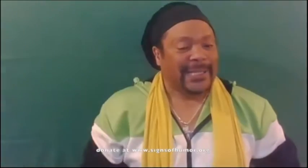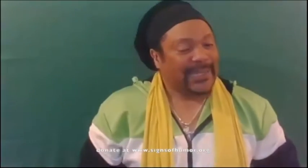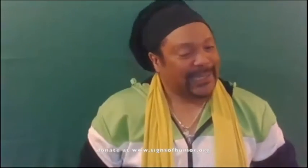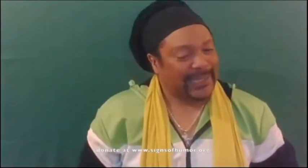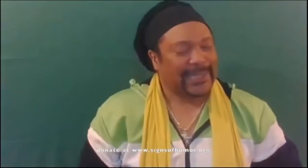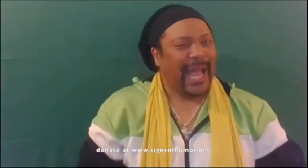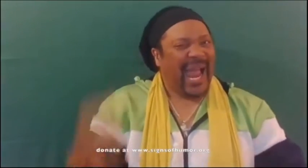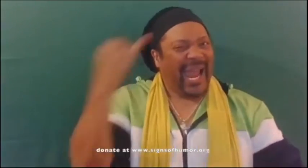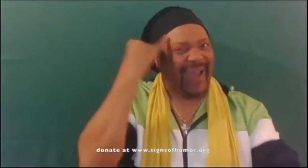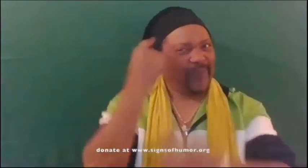Know this.